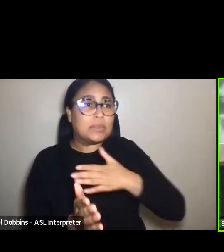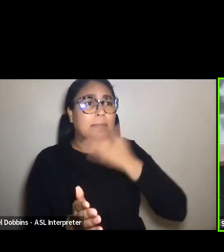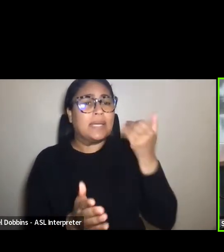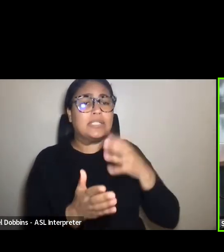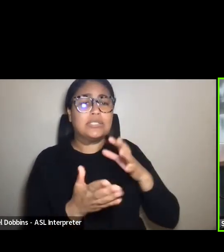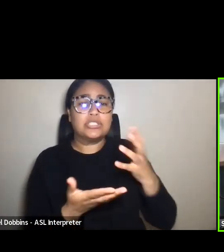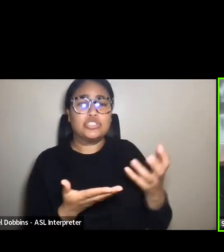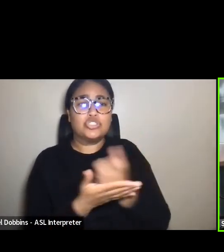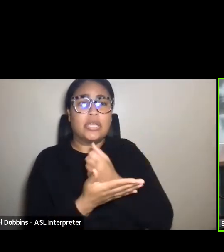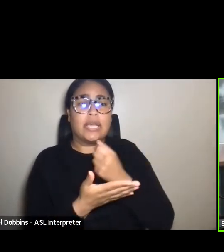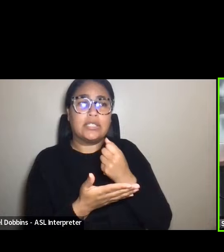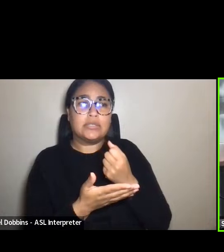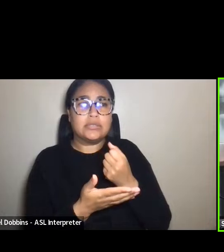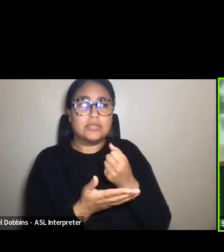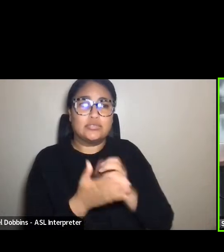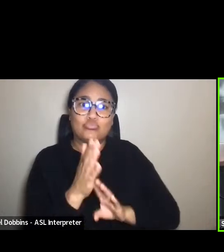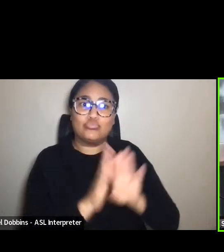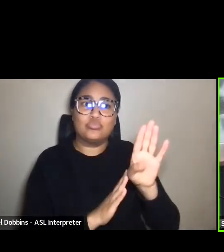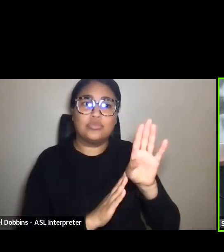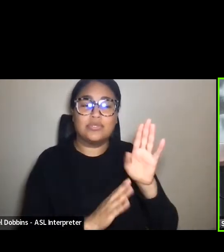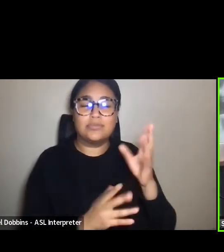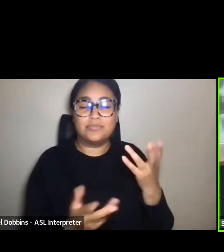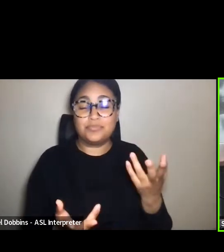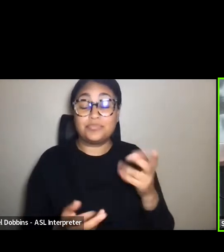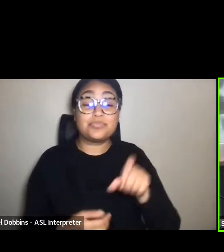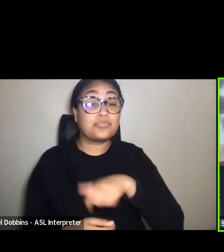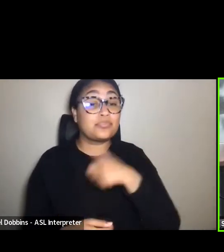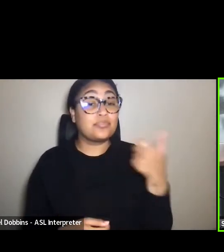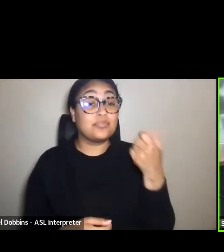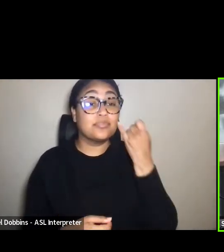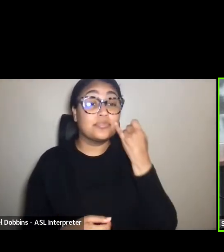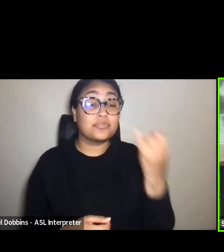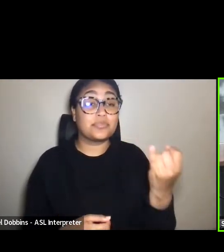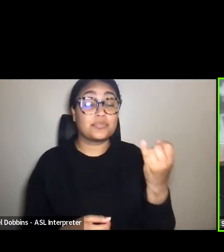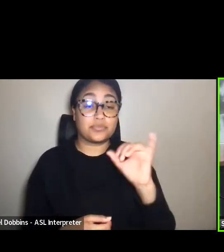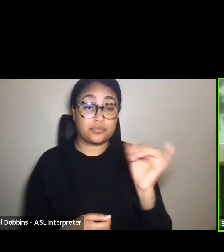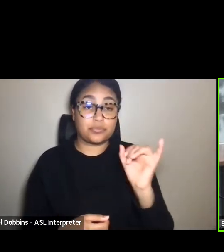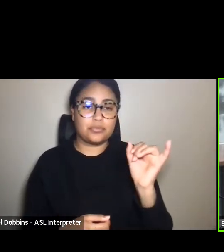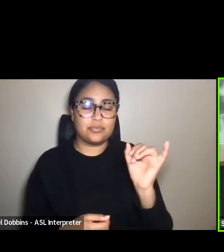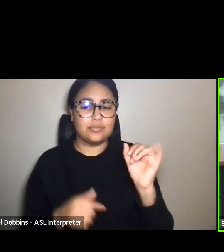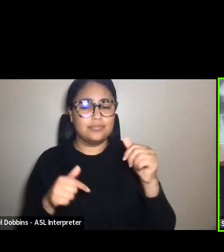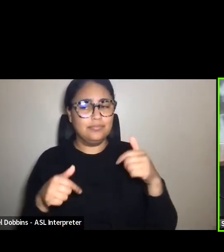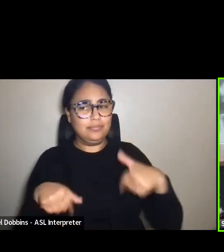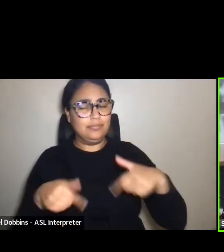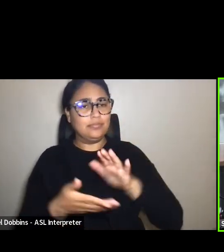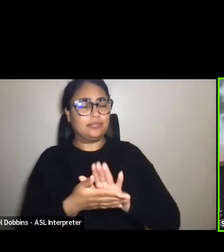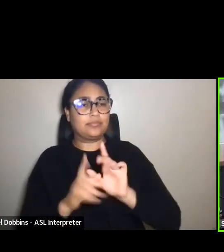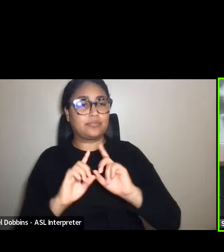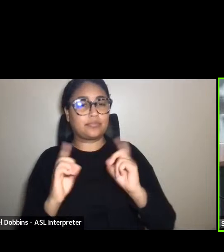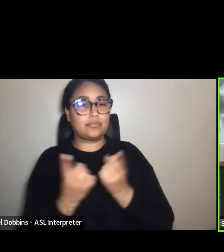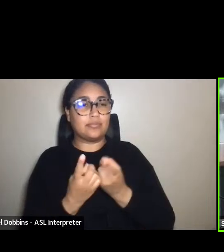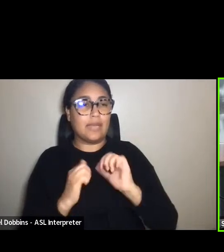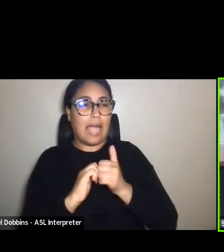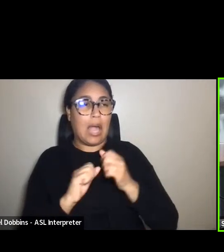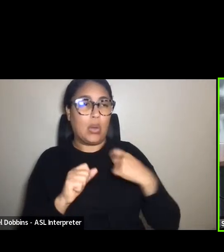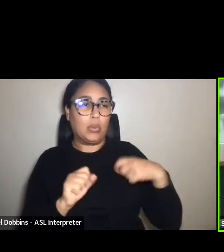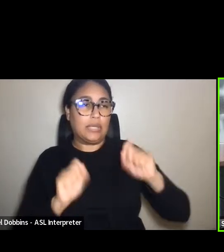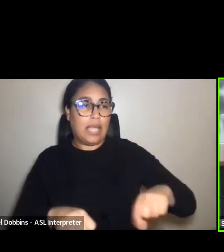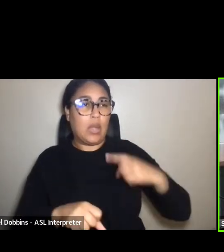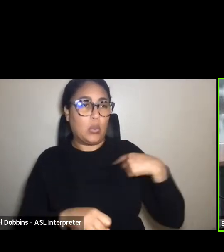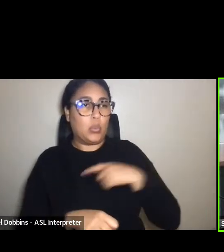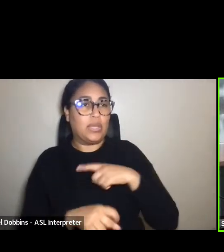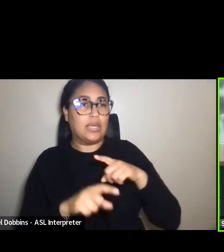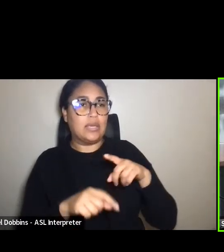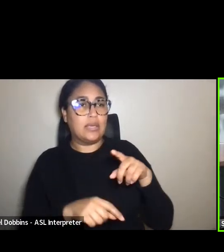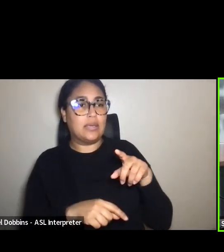launch? Yeah. And then the other idea is how can we as a district lean into AI